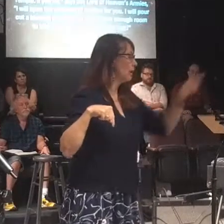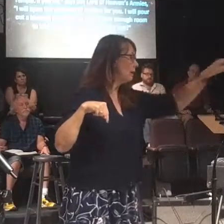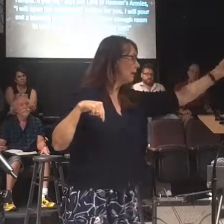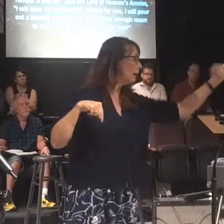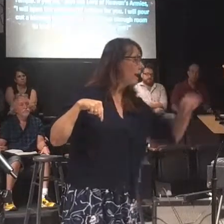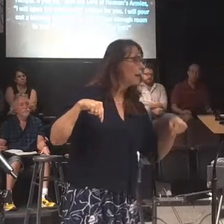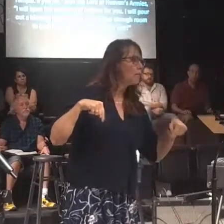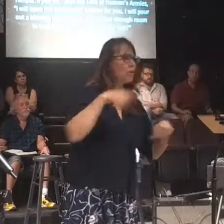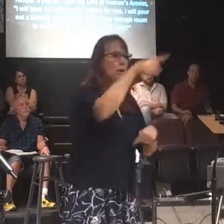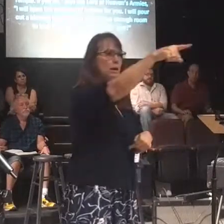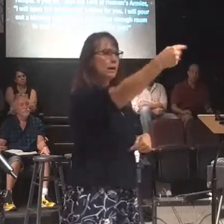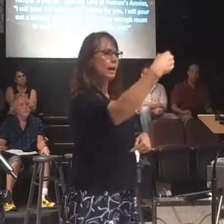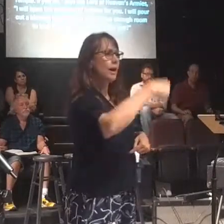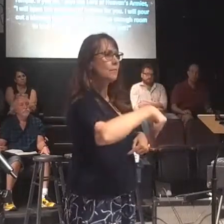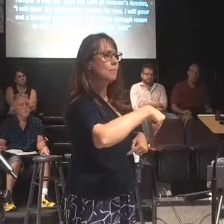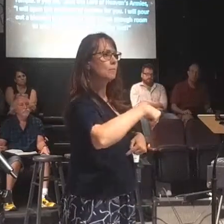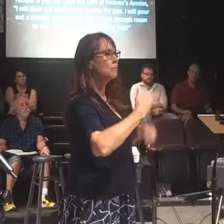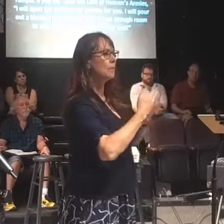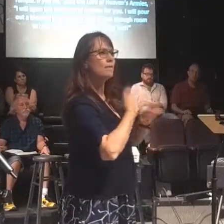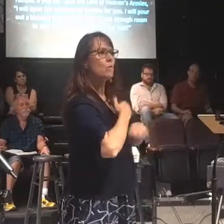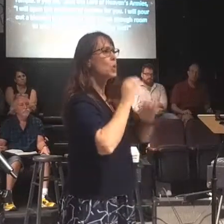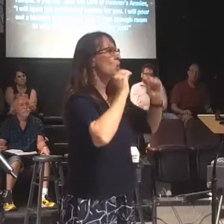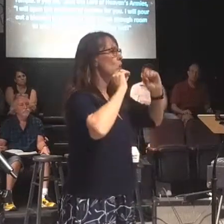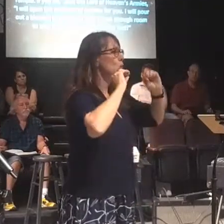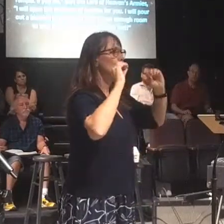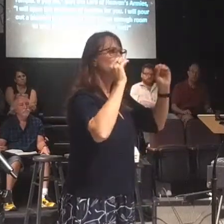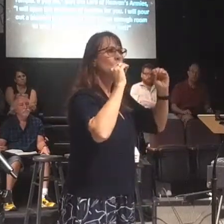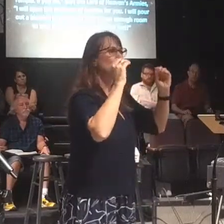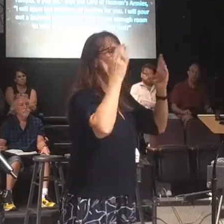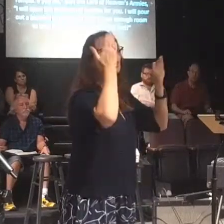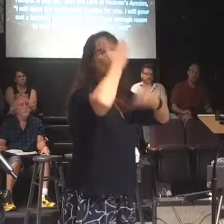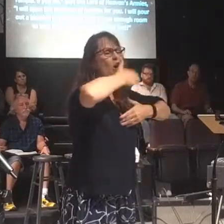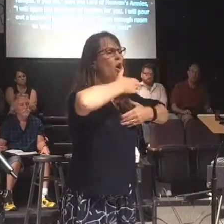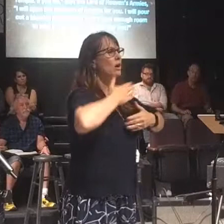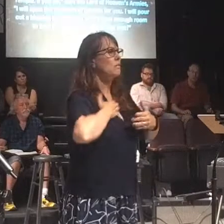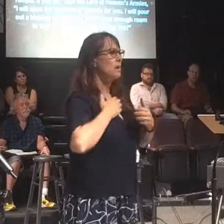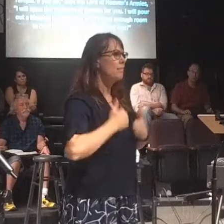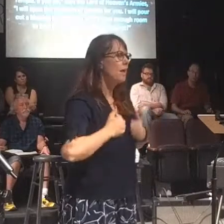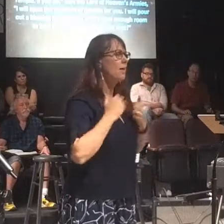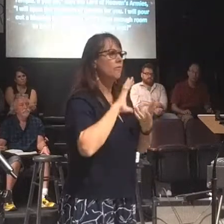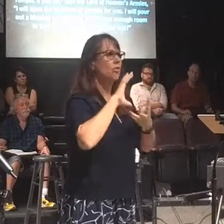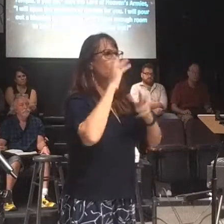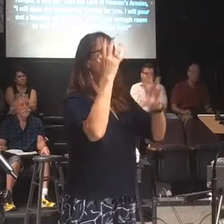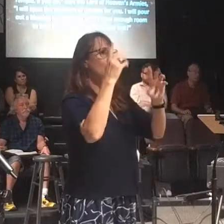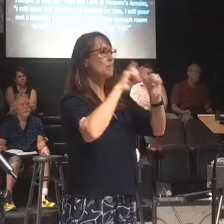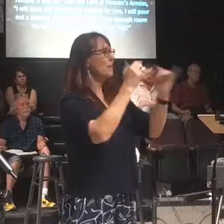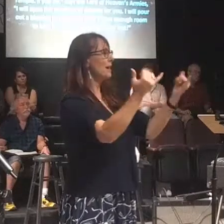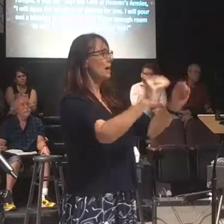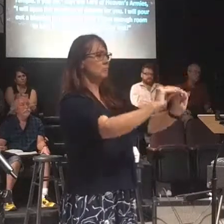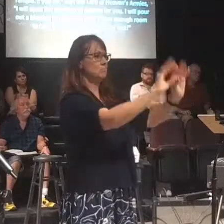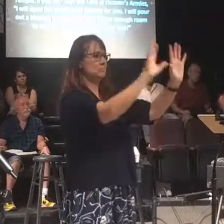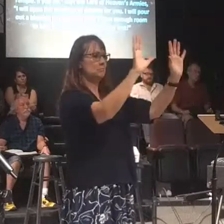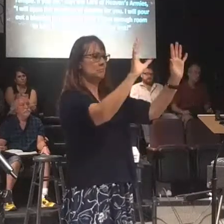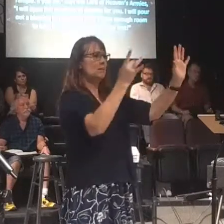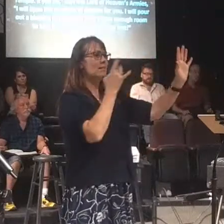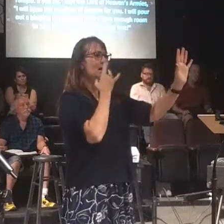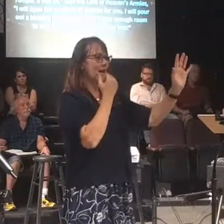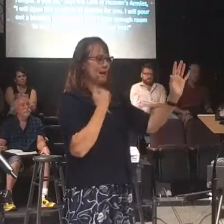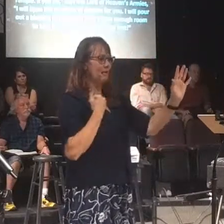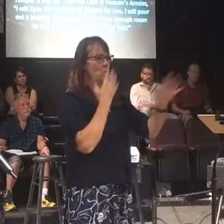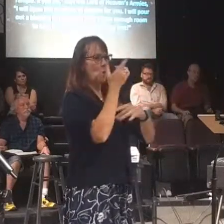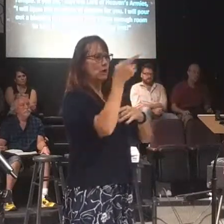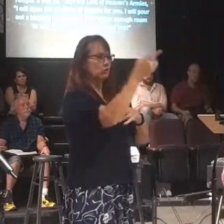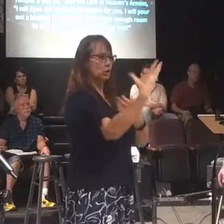there was no light, and now there is no darkness. When she came, there's no light, and now there is no darkness, because she invested